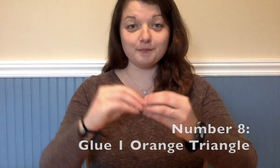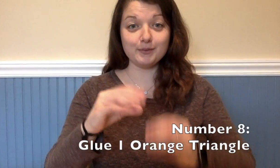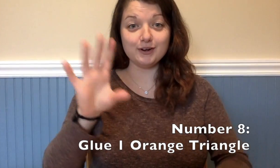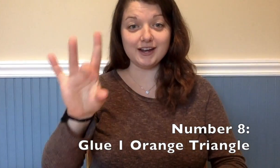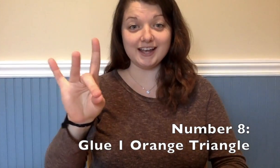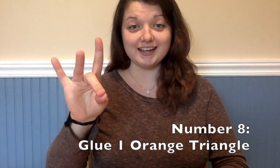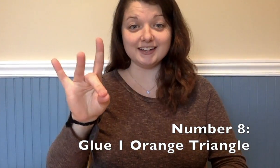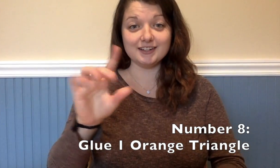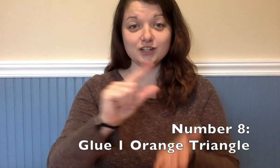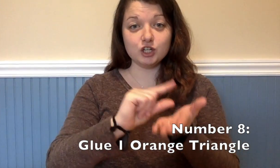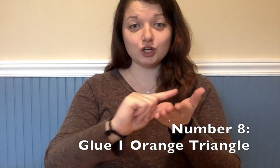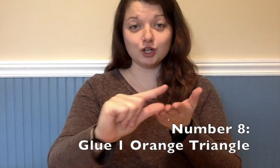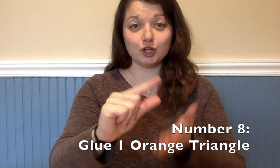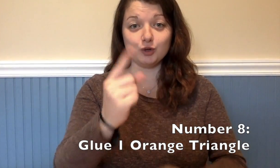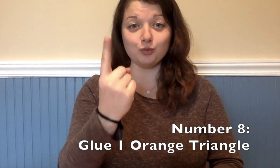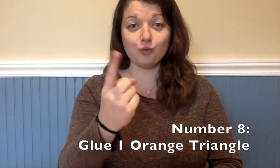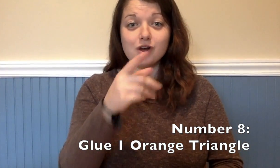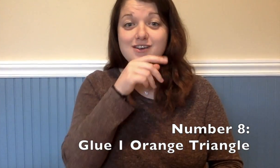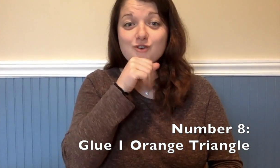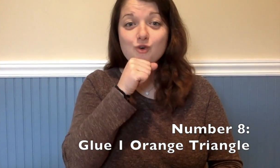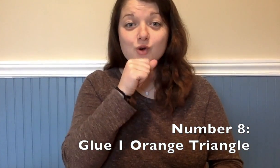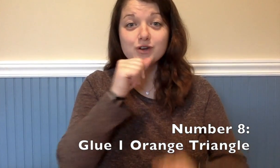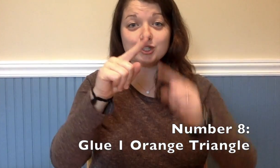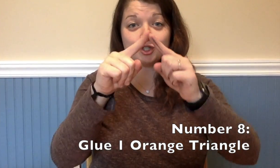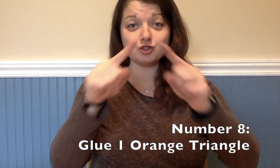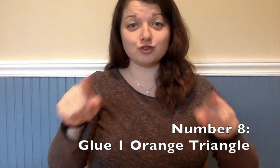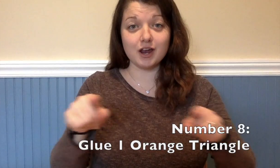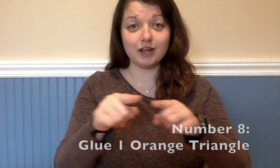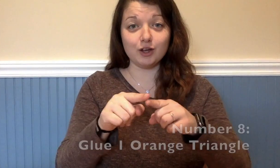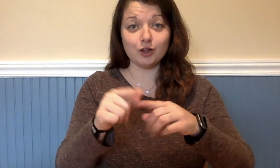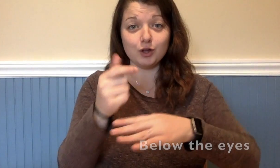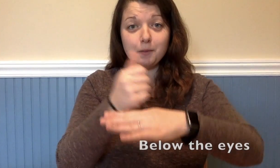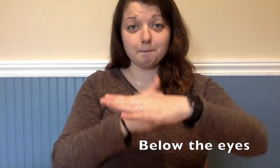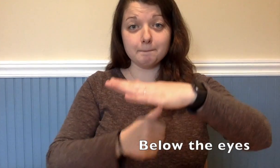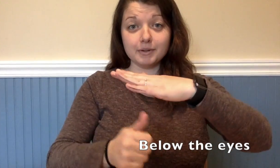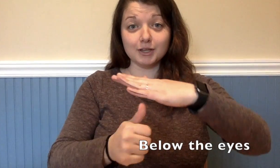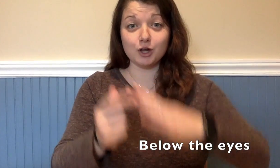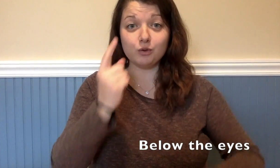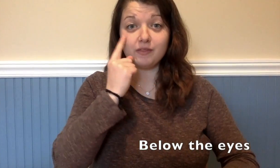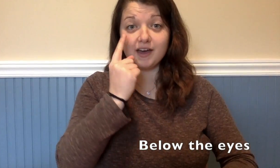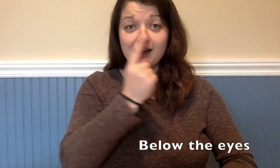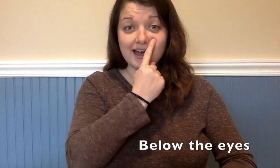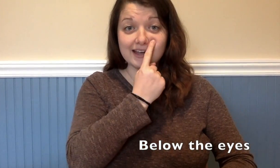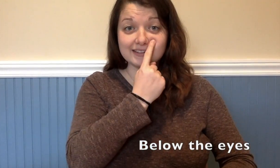Number eight, glue one orange triangle below the eyes.